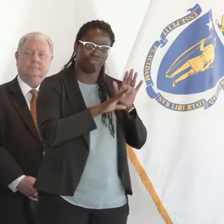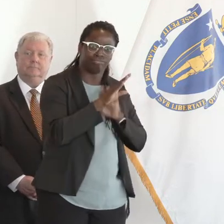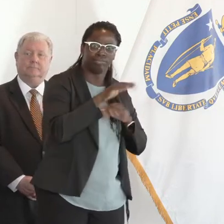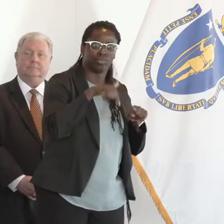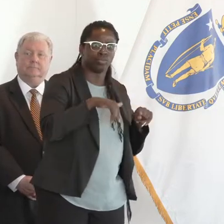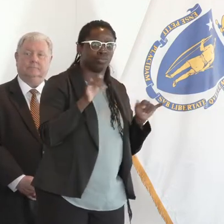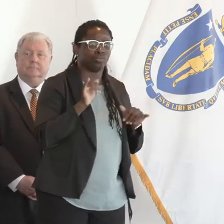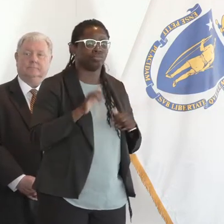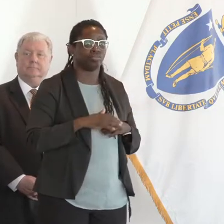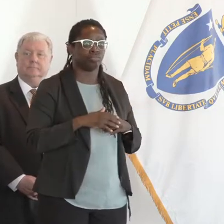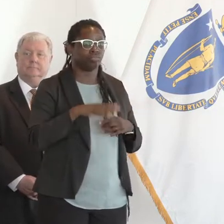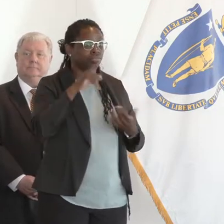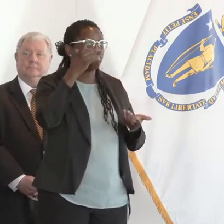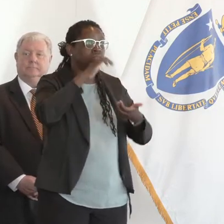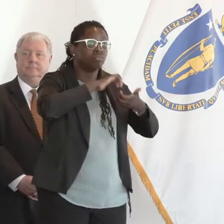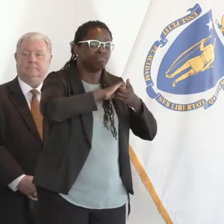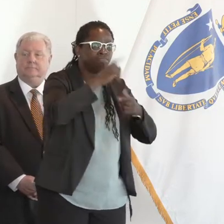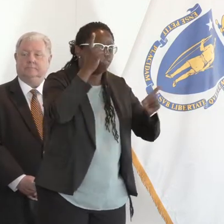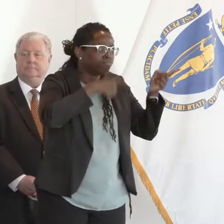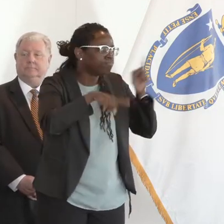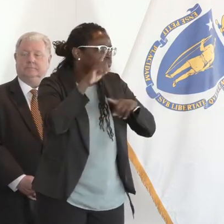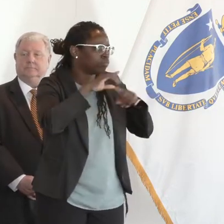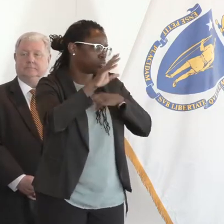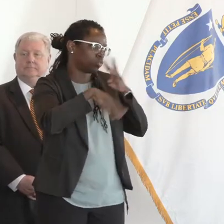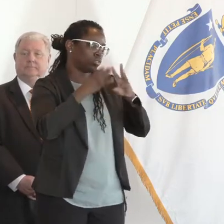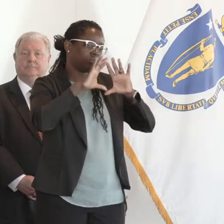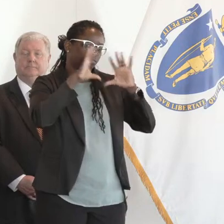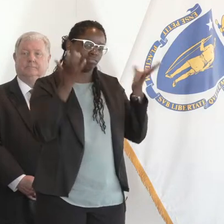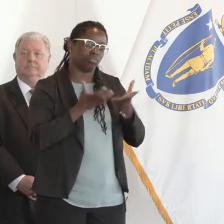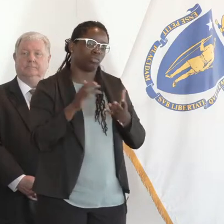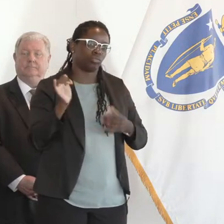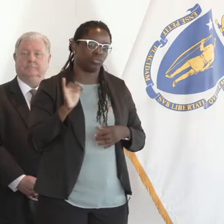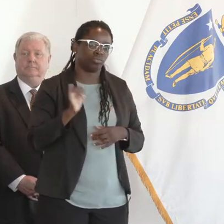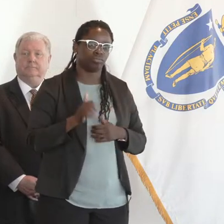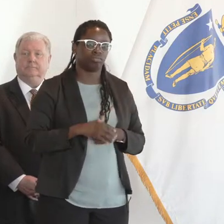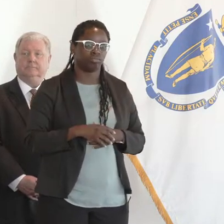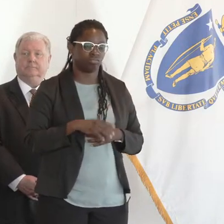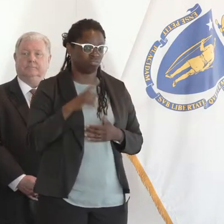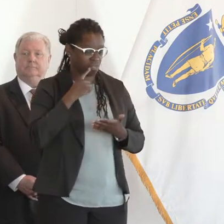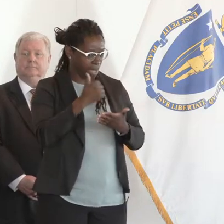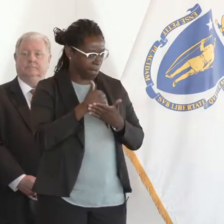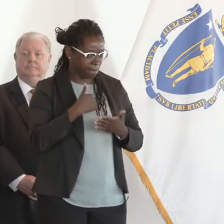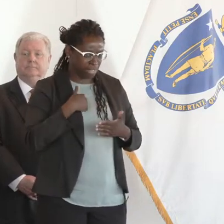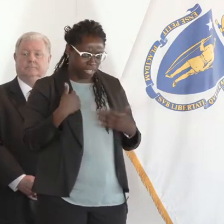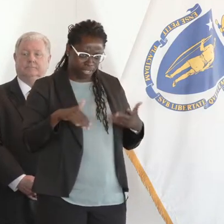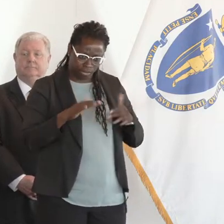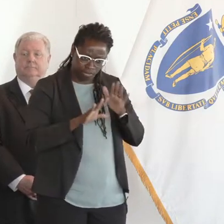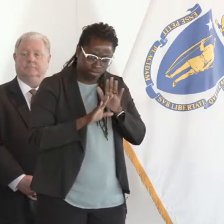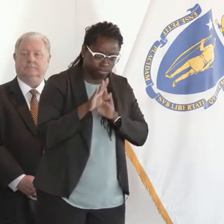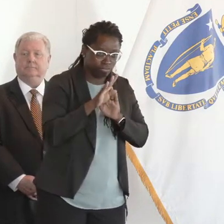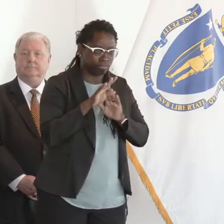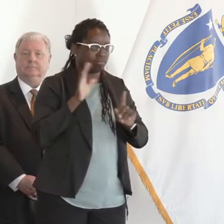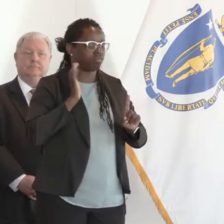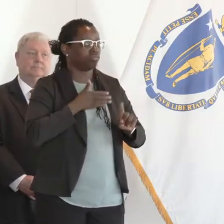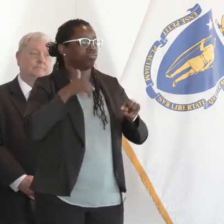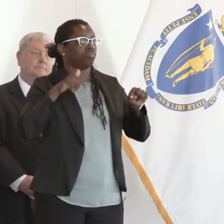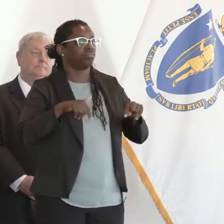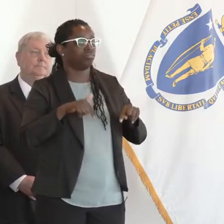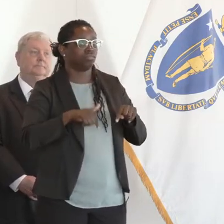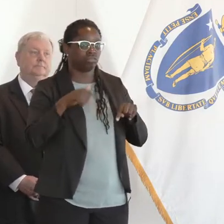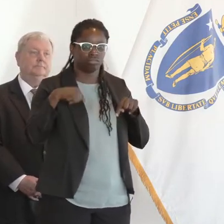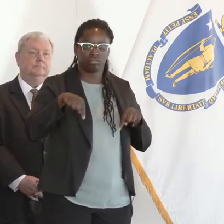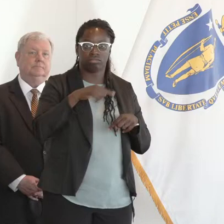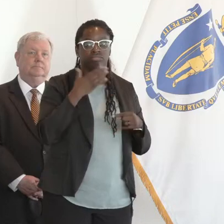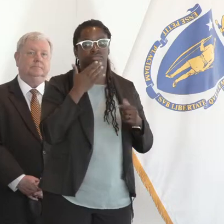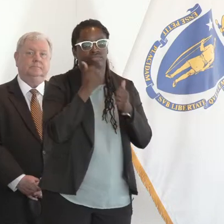collaboration and coordination around the world to really drive us forward. So thank you to everyone on your team as well. I see Secretary Tepper here, and to everyone